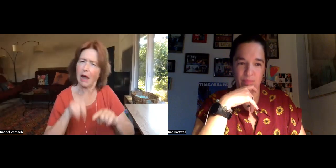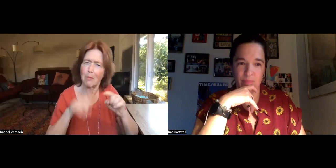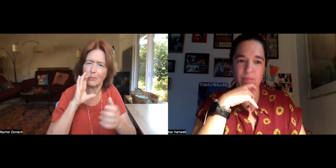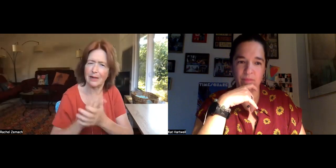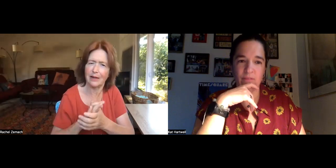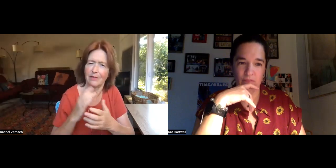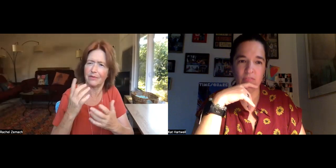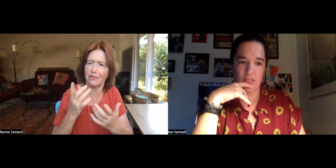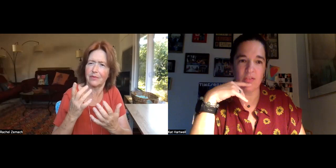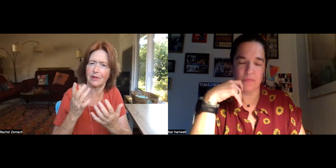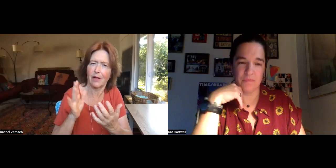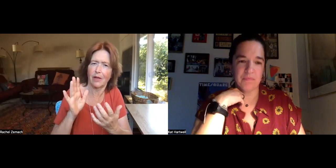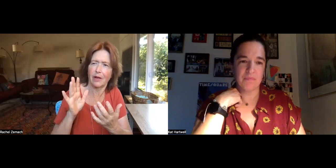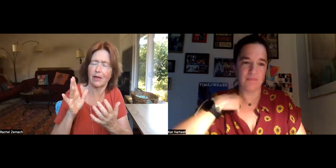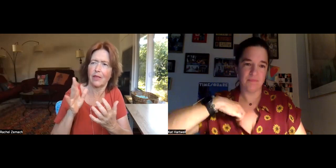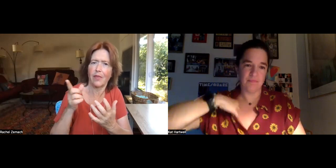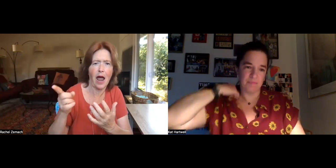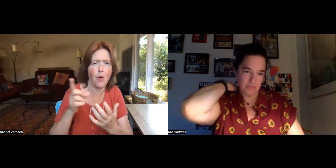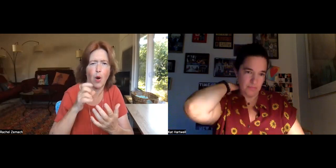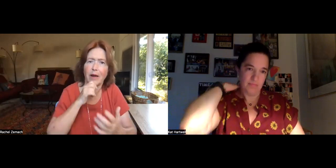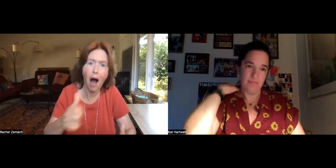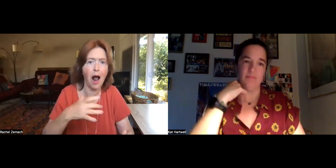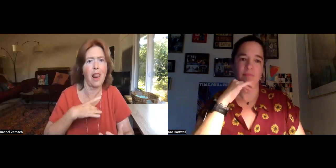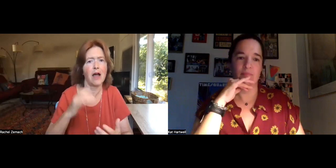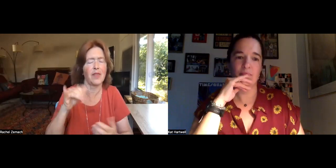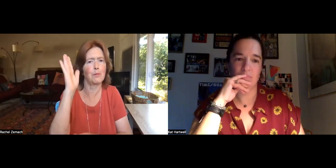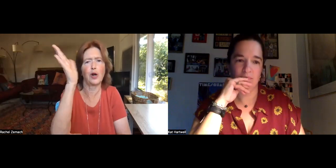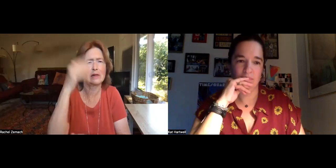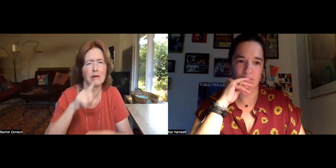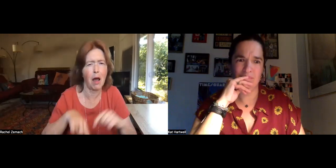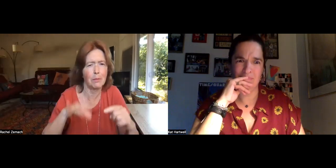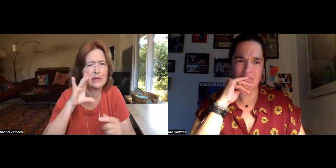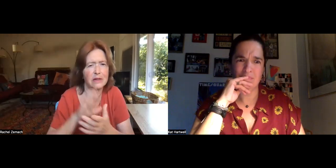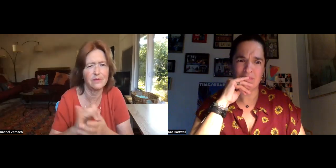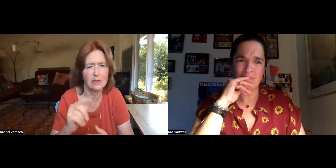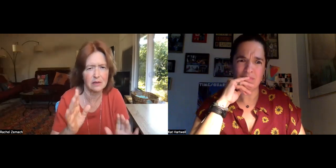Can't believe they would not like that breath in the temple. But